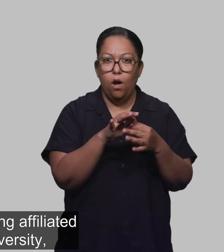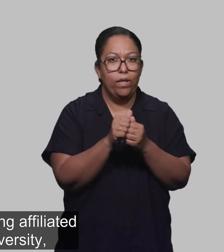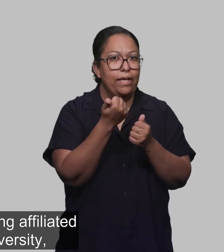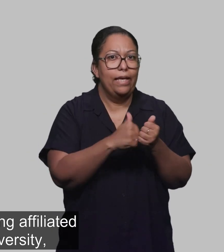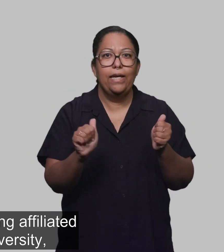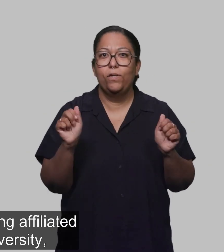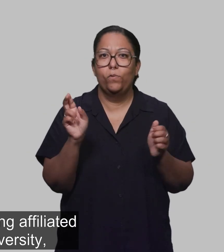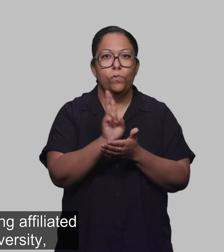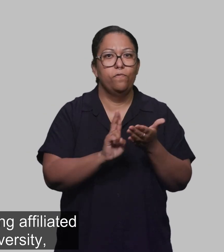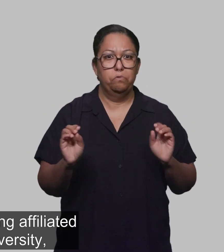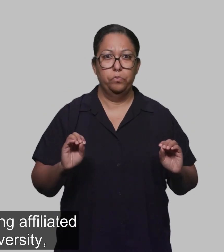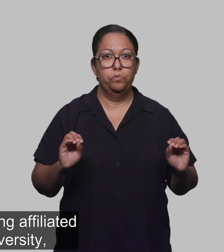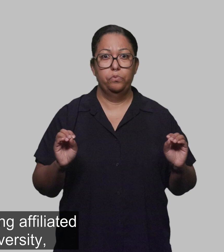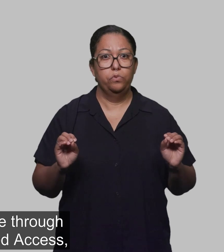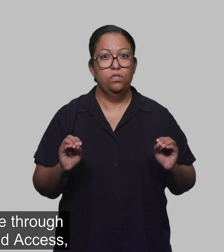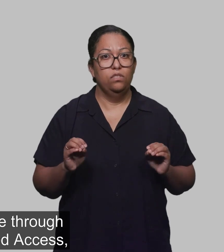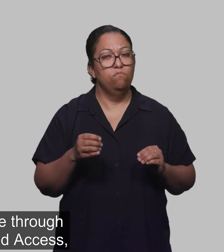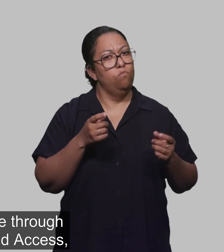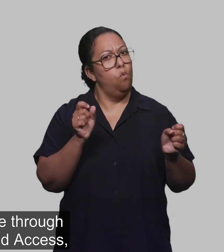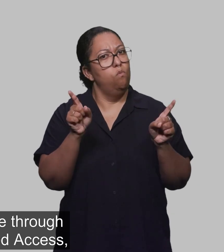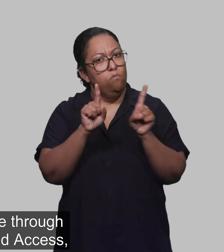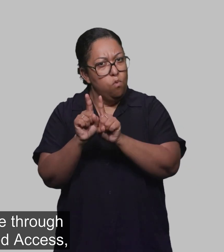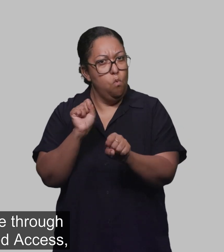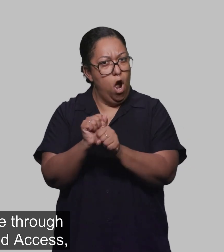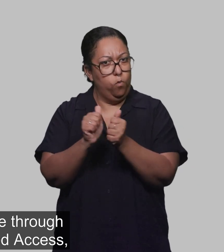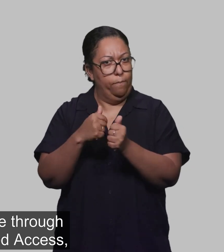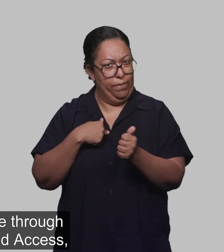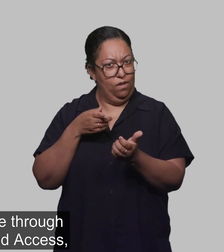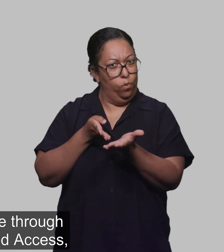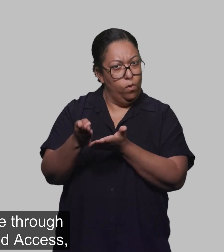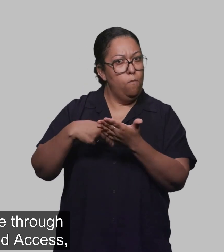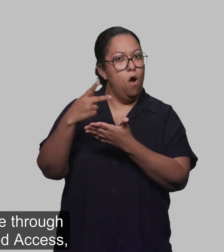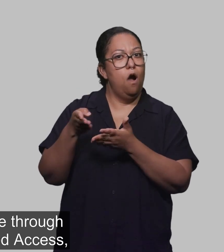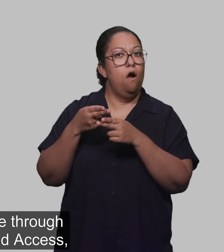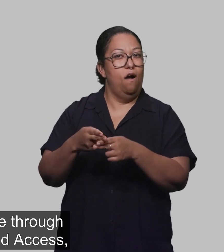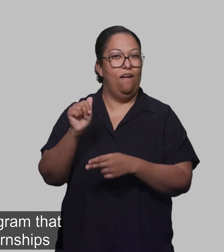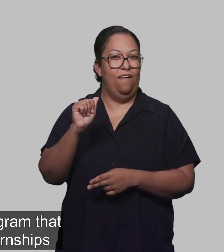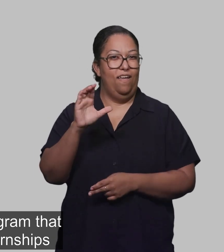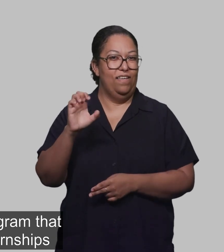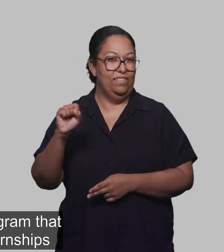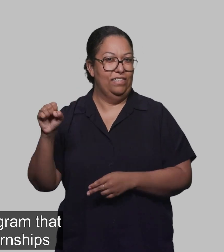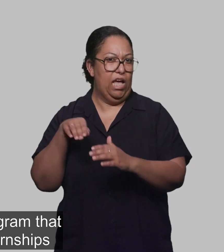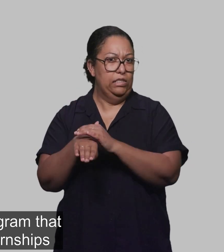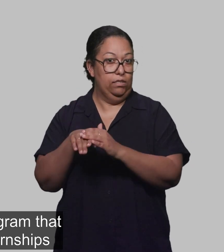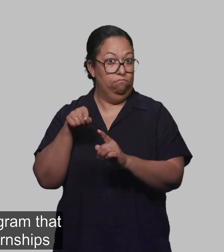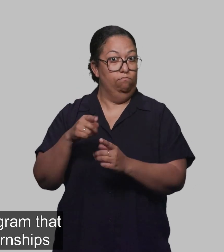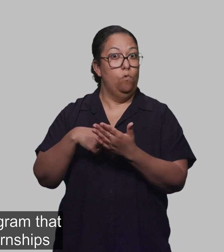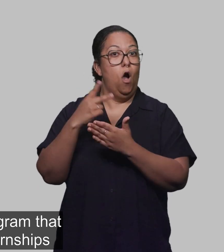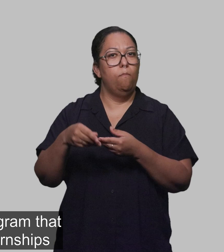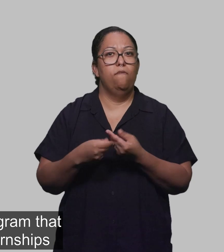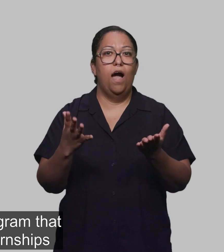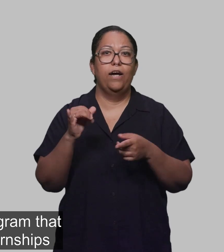being affiliated with any university, to work with me through a program called Access, which is a